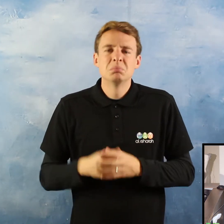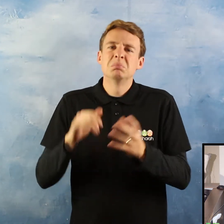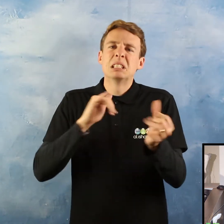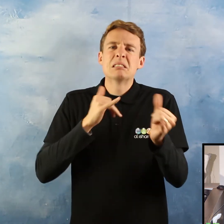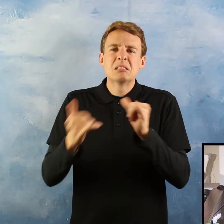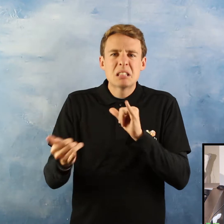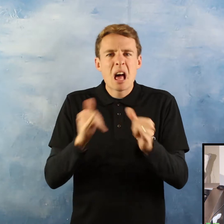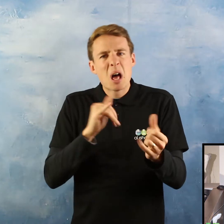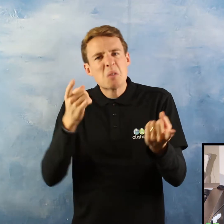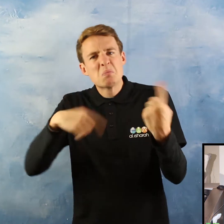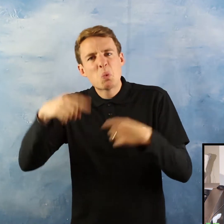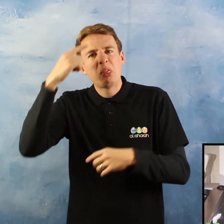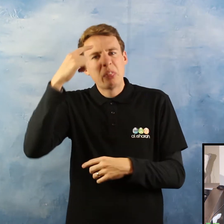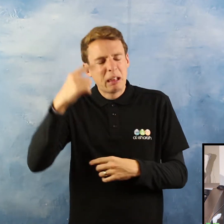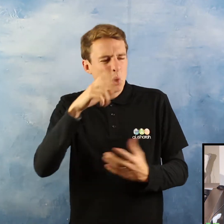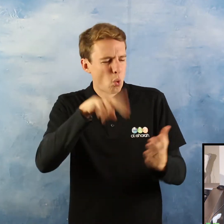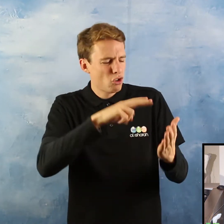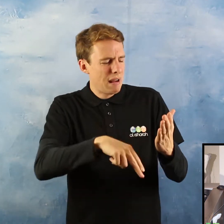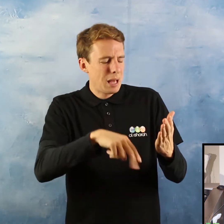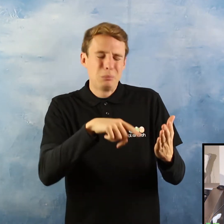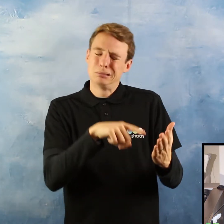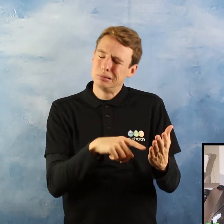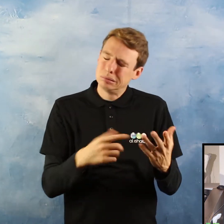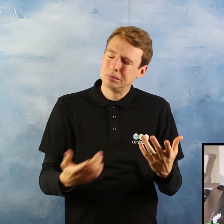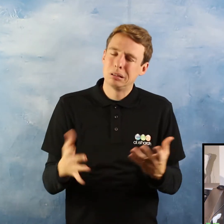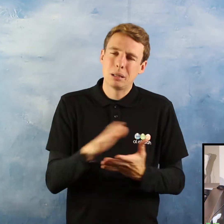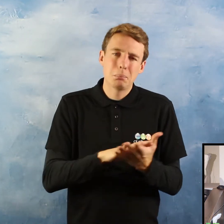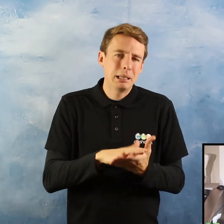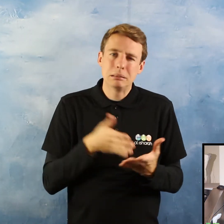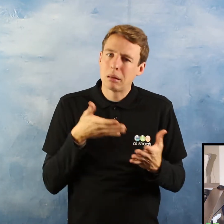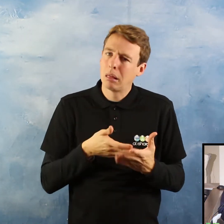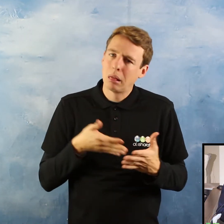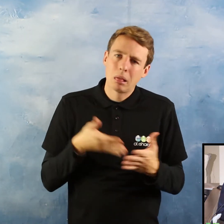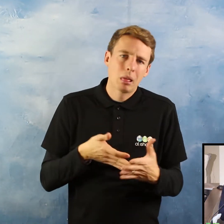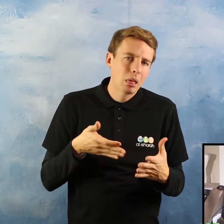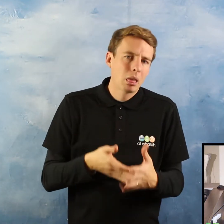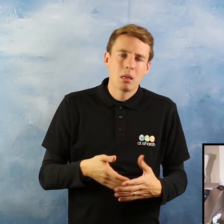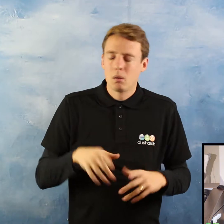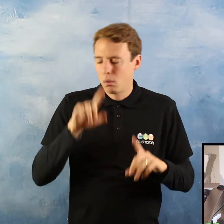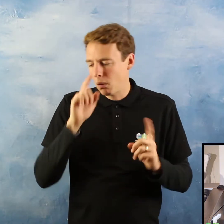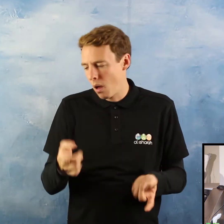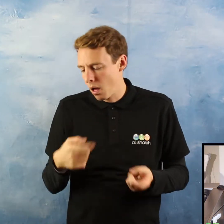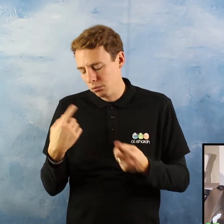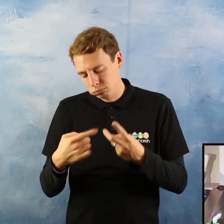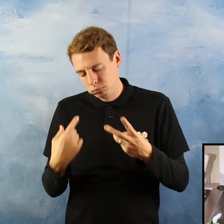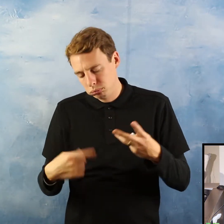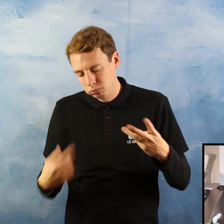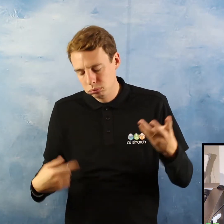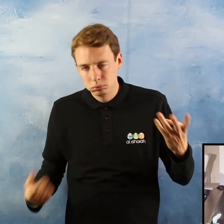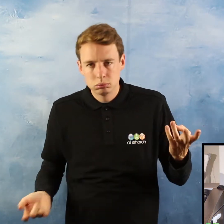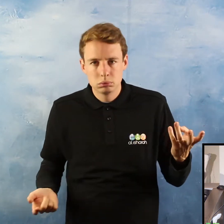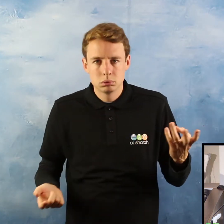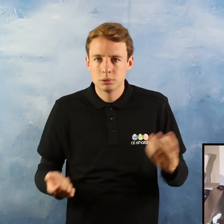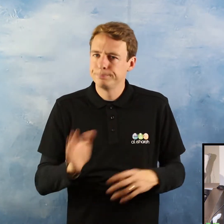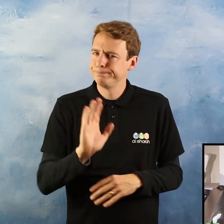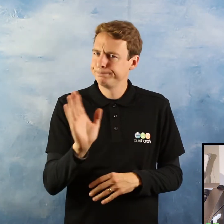negatively haram, halal, and we think it's very restrictive. They are not restrictive. And we have to present ourselves in a way